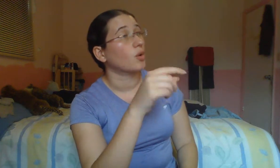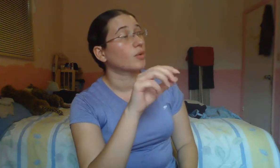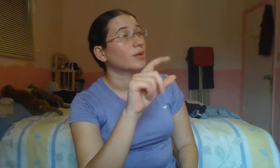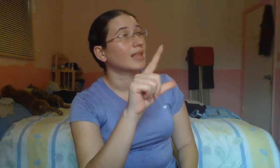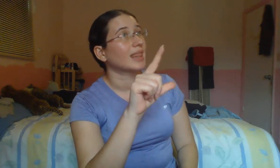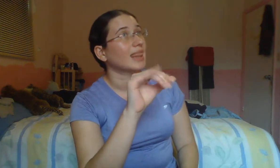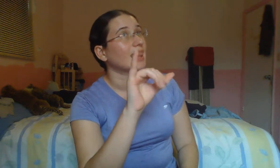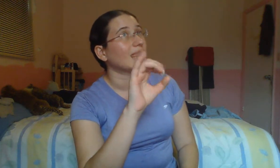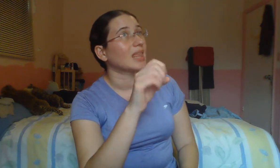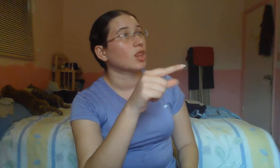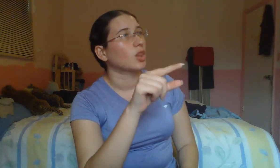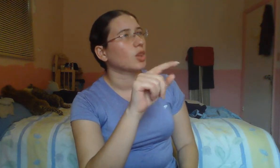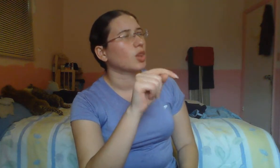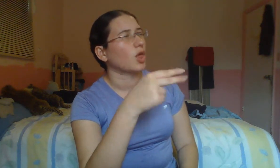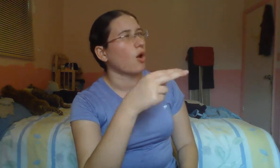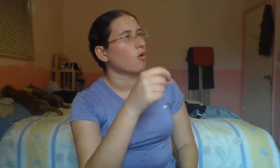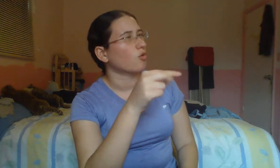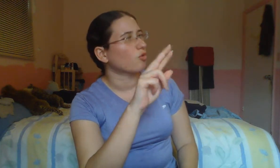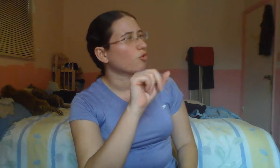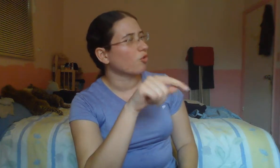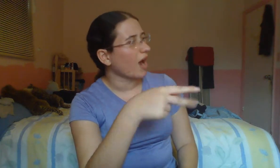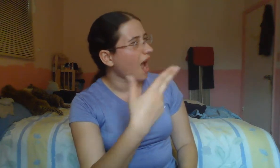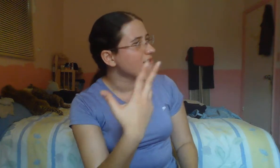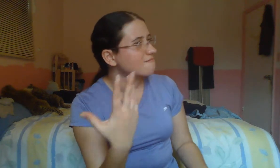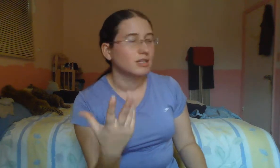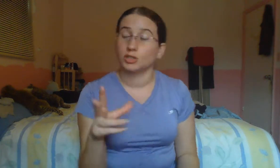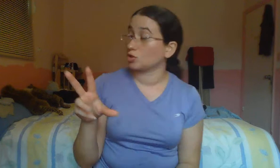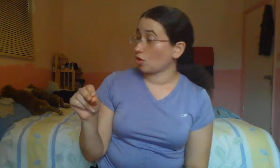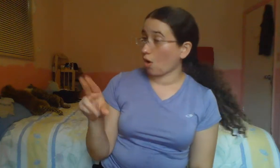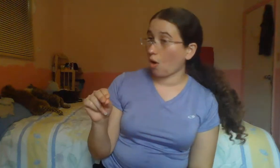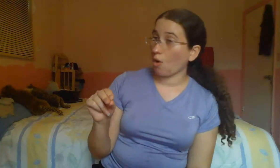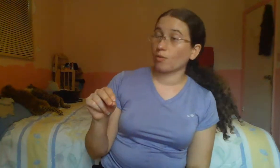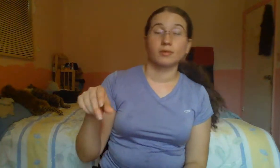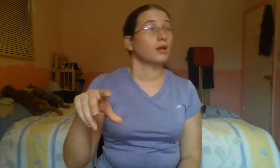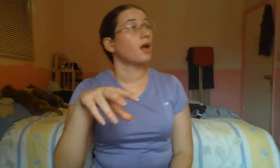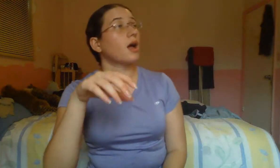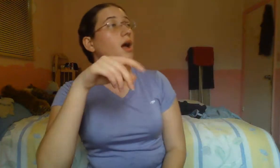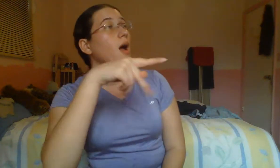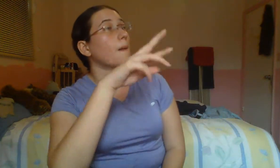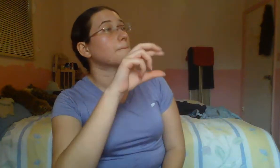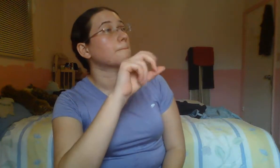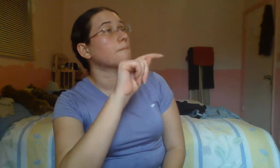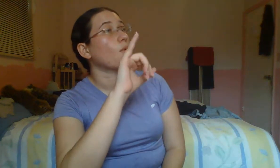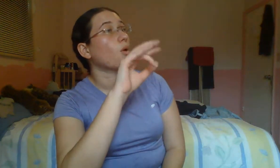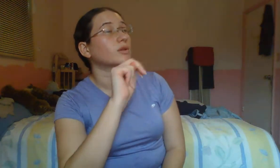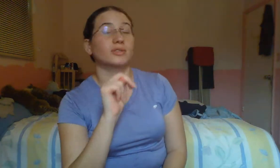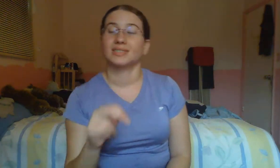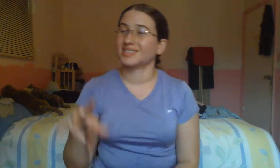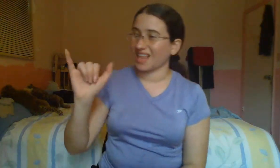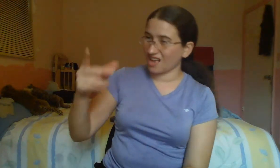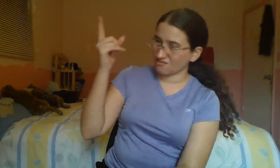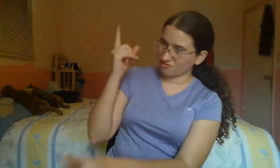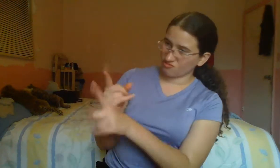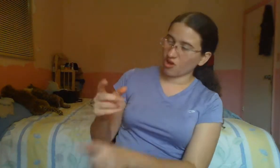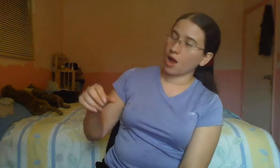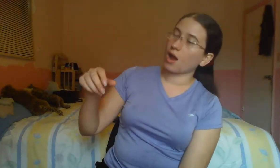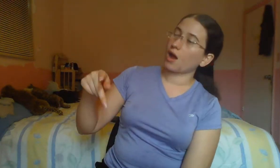it. A portrait? A portrait. We're going to look at a portrait. So we're going to study George Washington. We've been